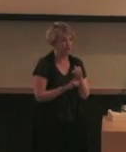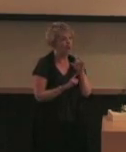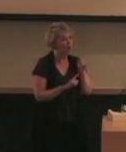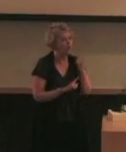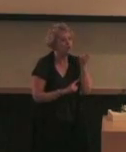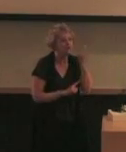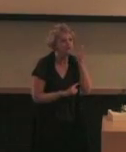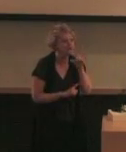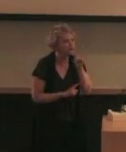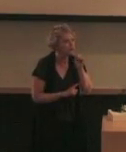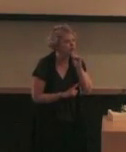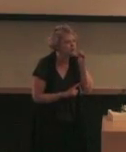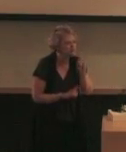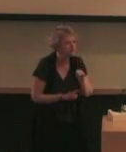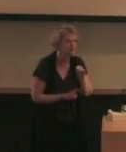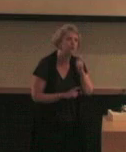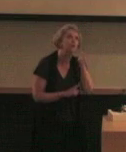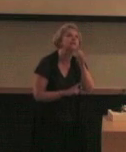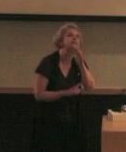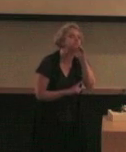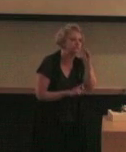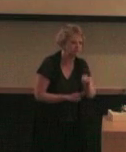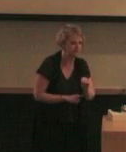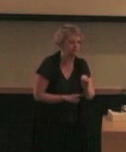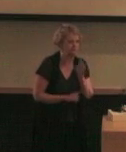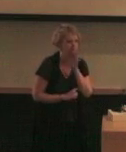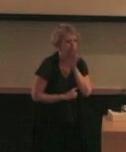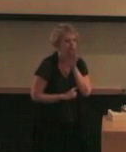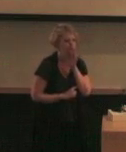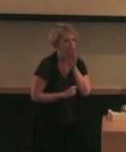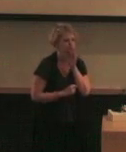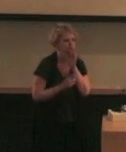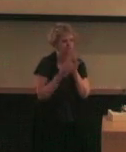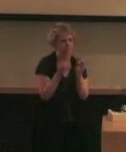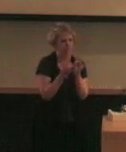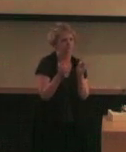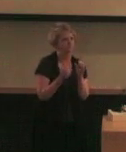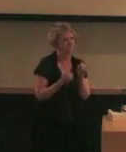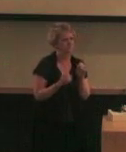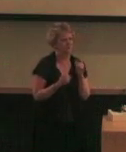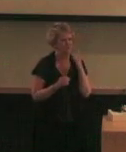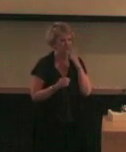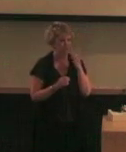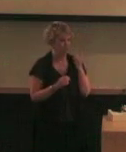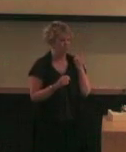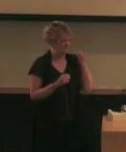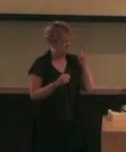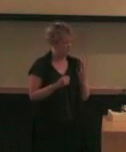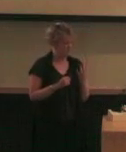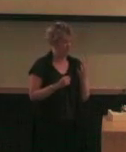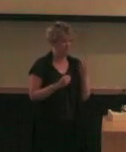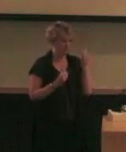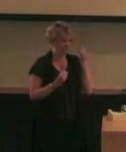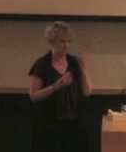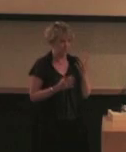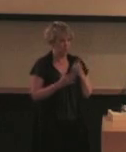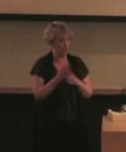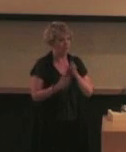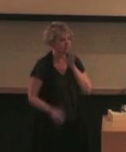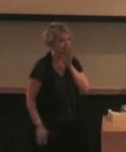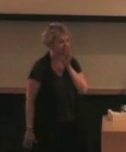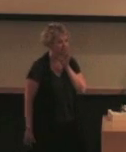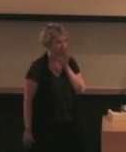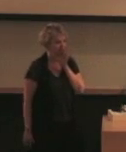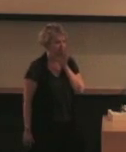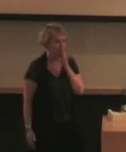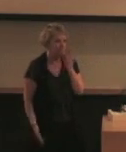only 26% of what was said. So think of that. That's only 1/4 of the amount of what you say.